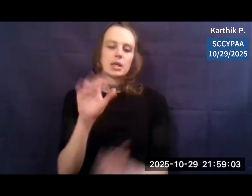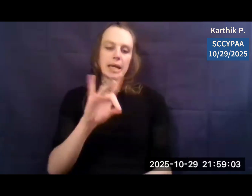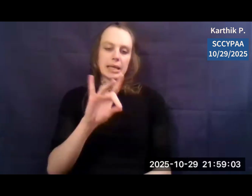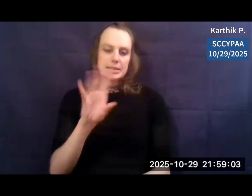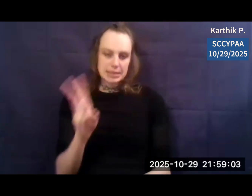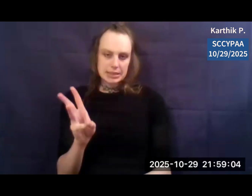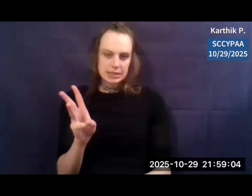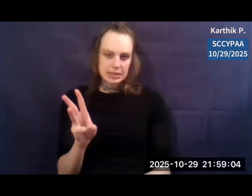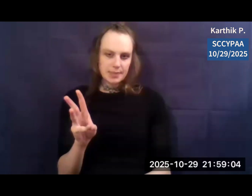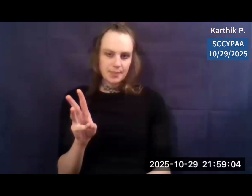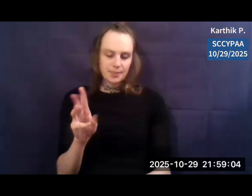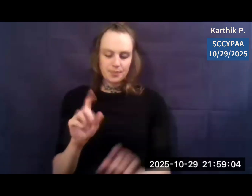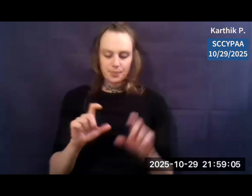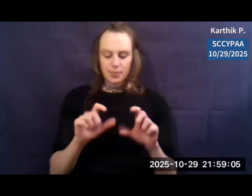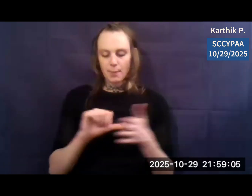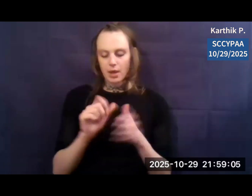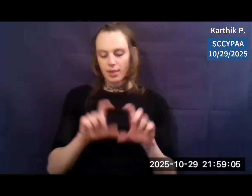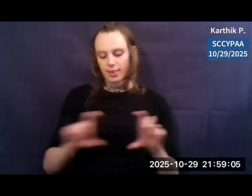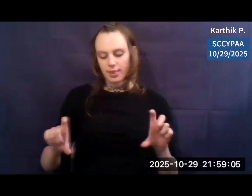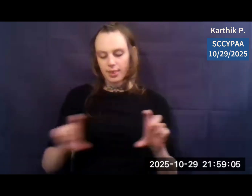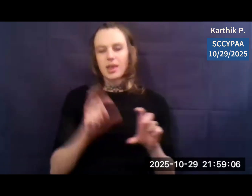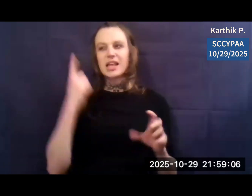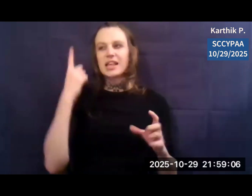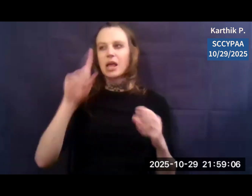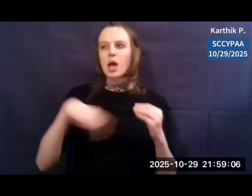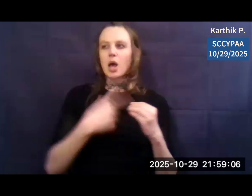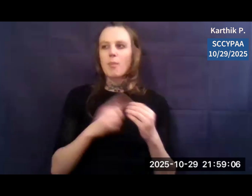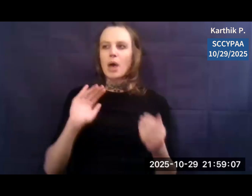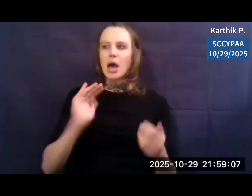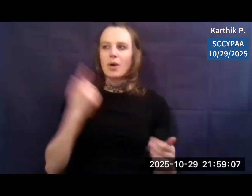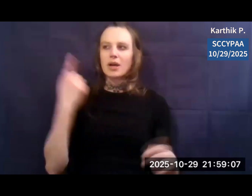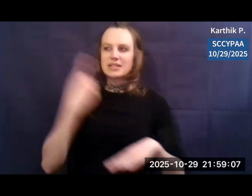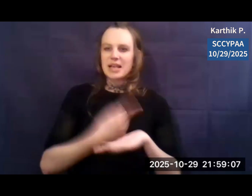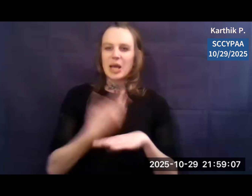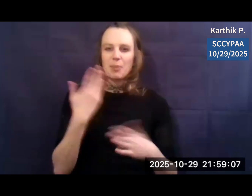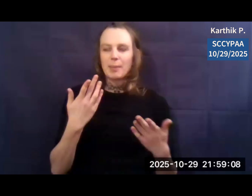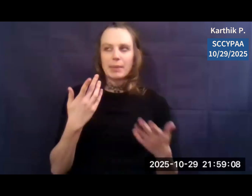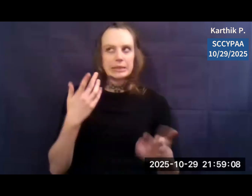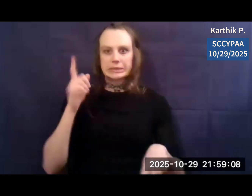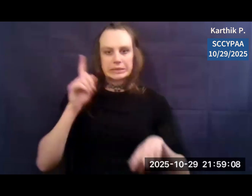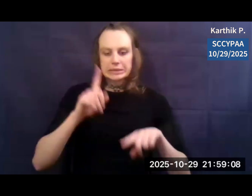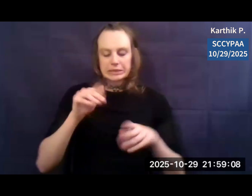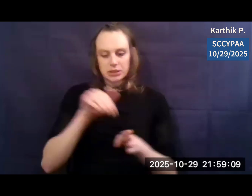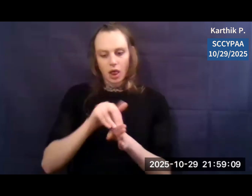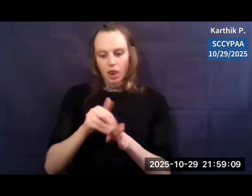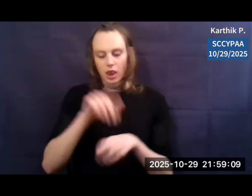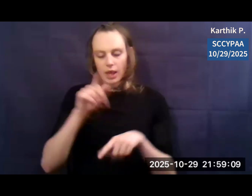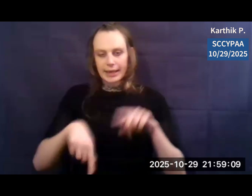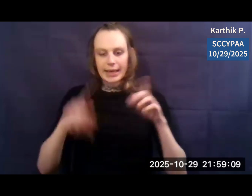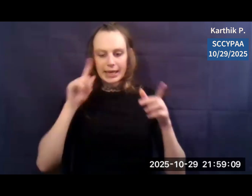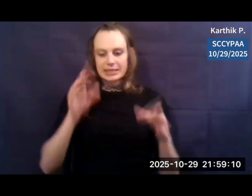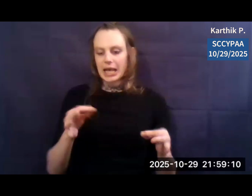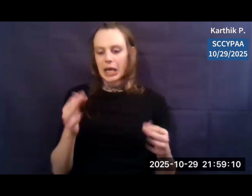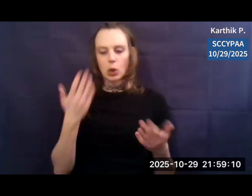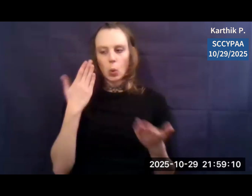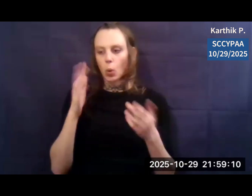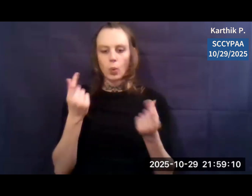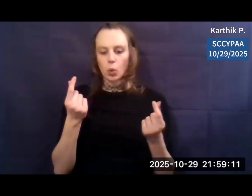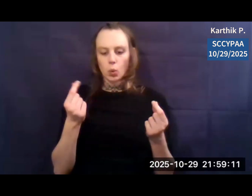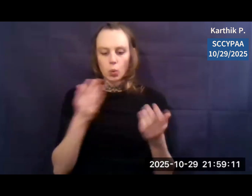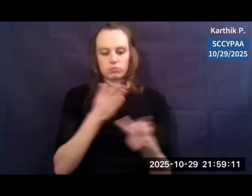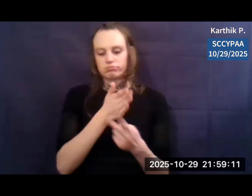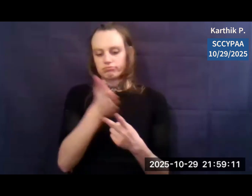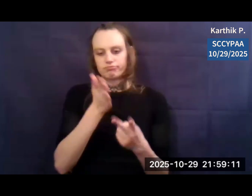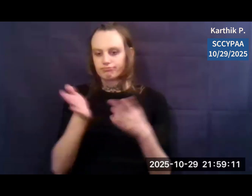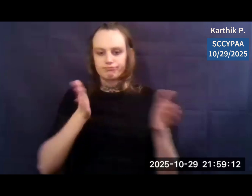says, in thinking about our day, we may face indecision. We may not be able to determine which course to take. Here we ask God for inspiration,